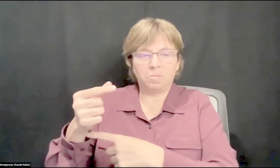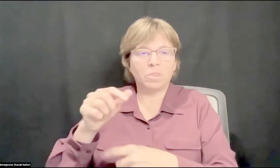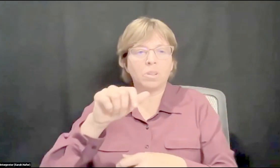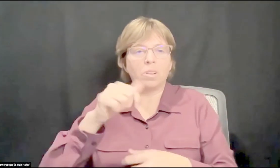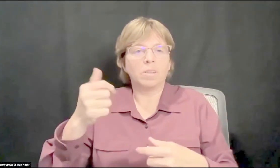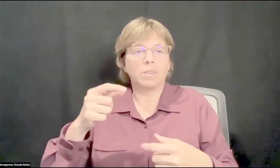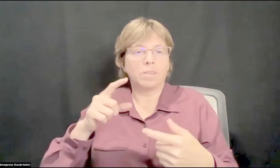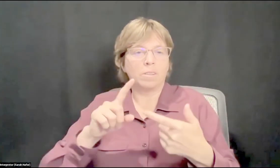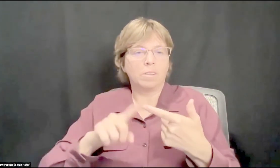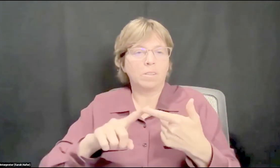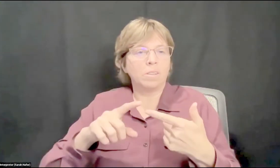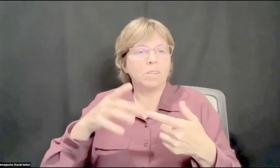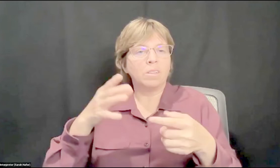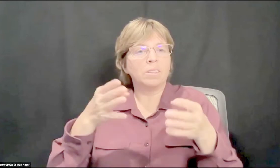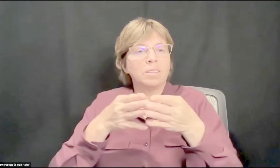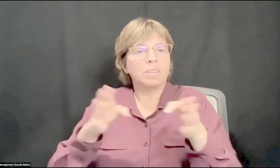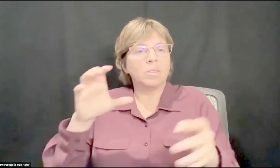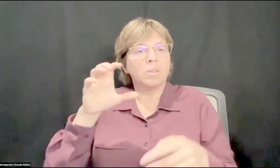is